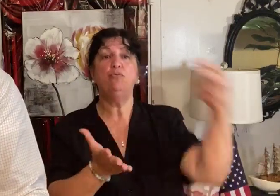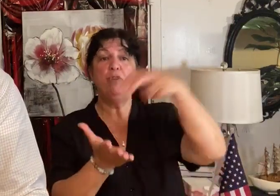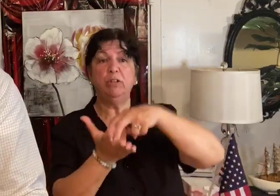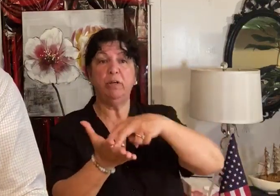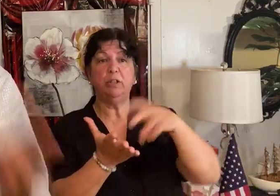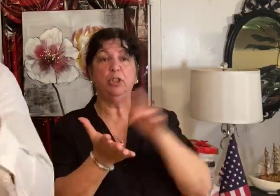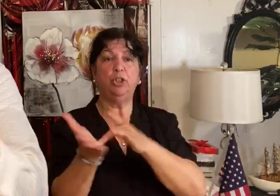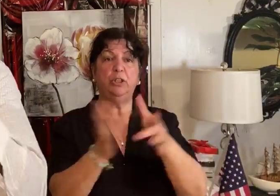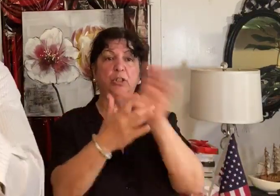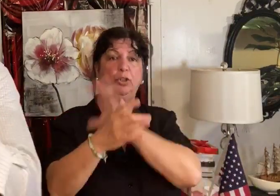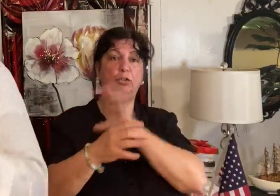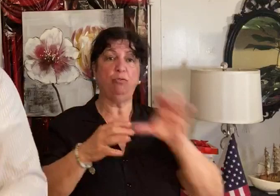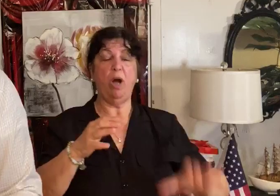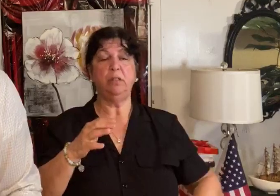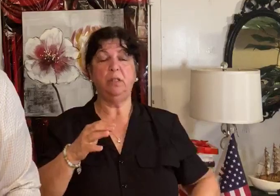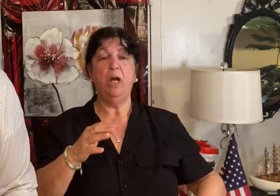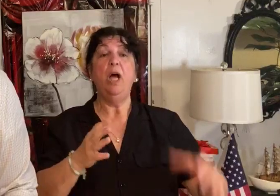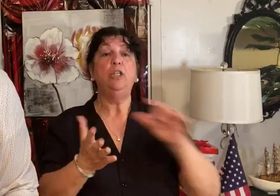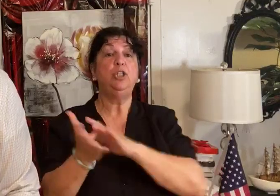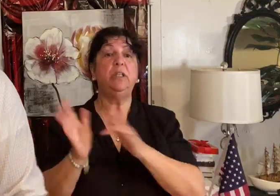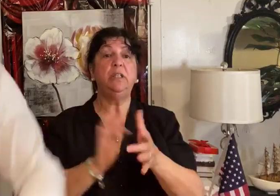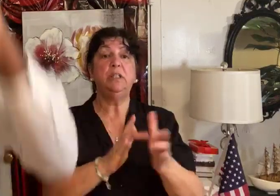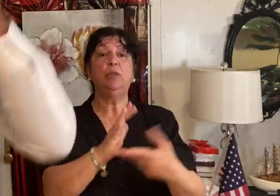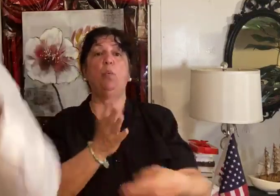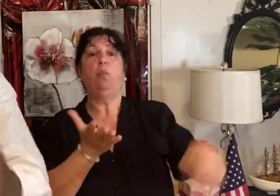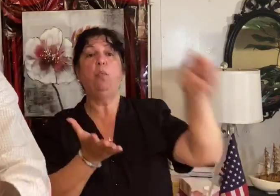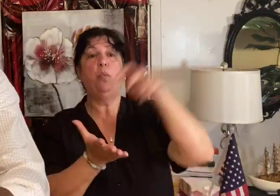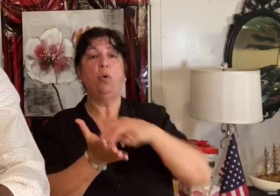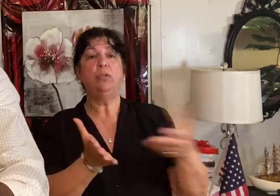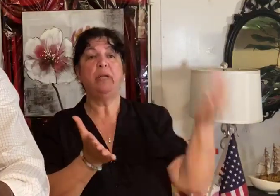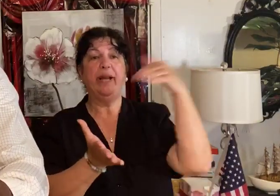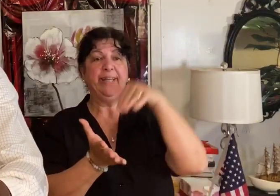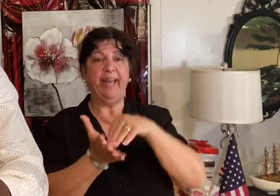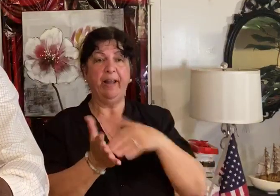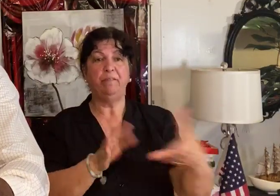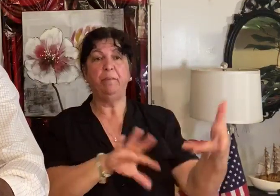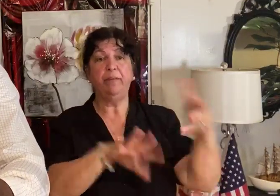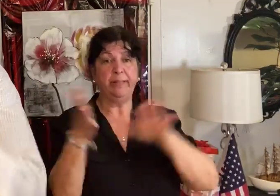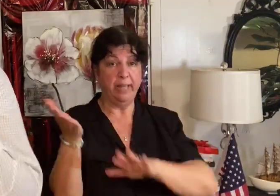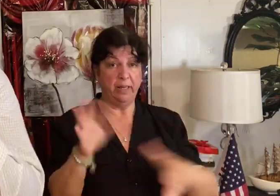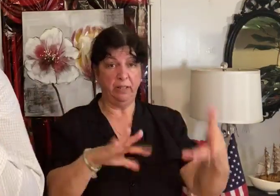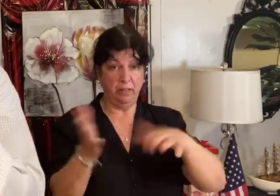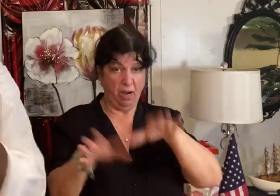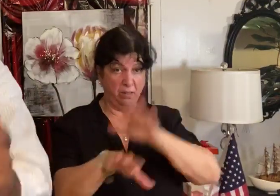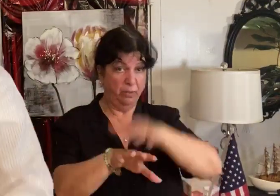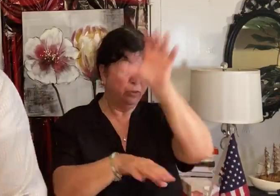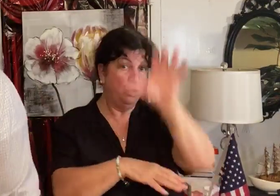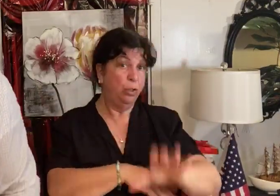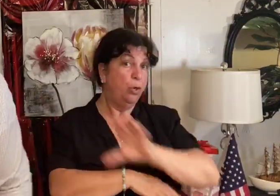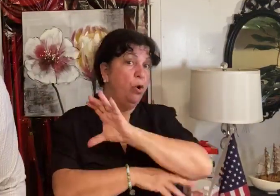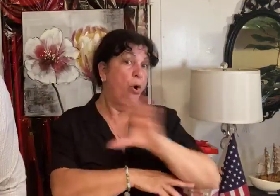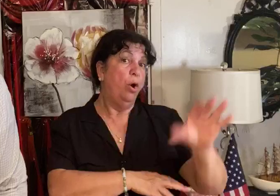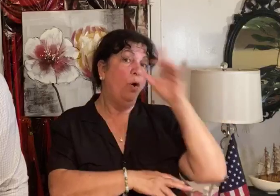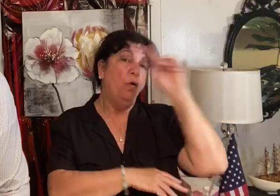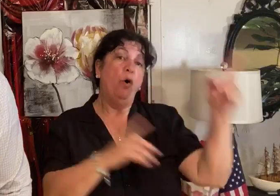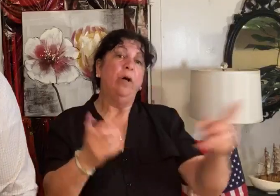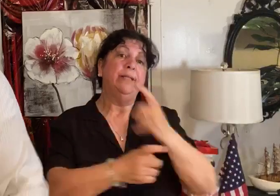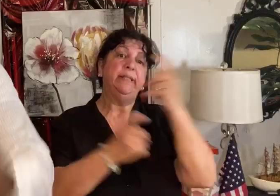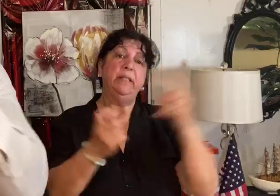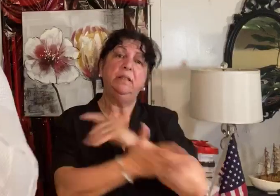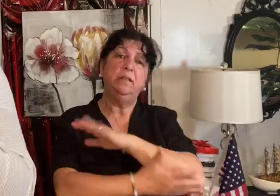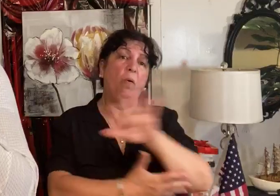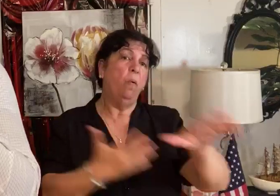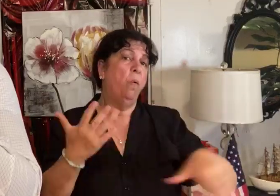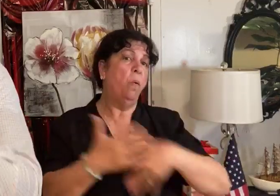of Jesus Christ. Jesus rose again from the dead. Jesus died on the cross for the sins of all